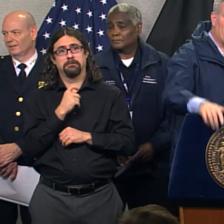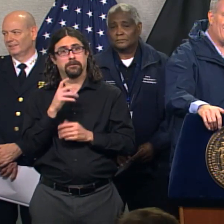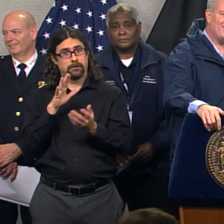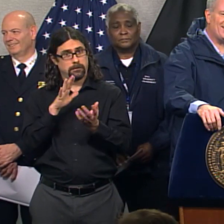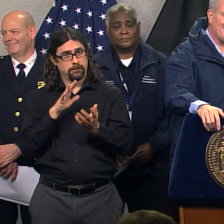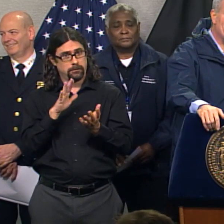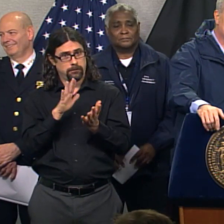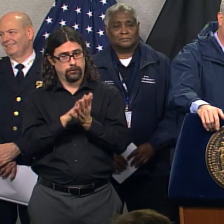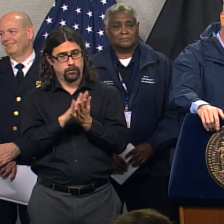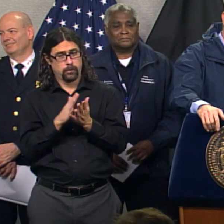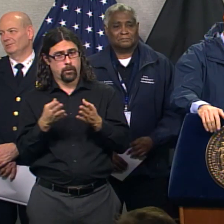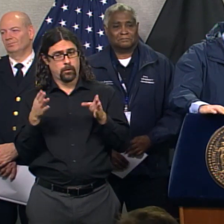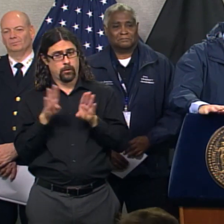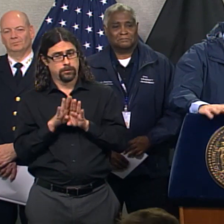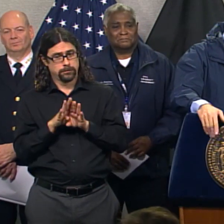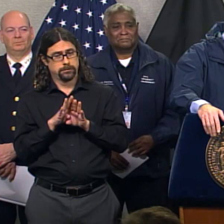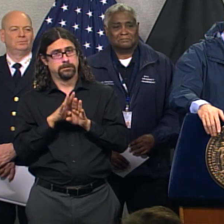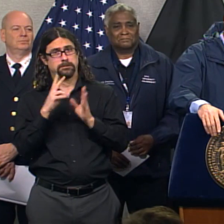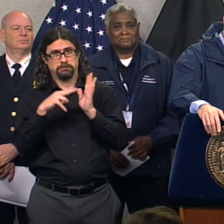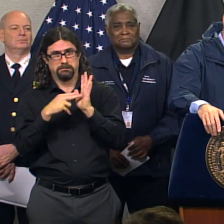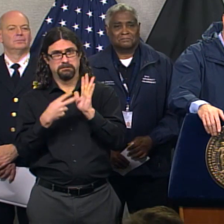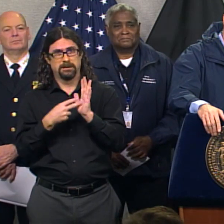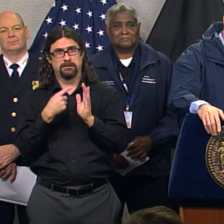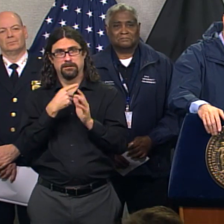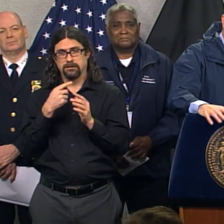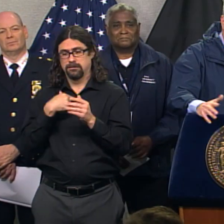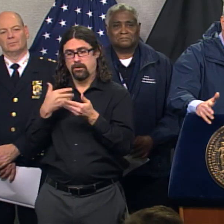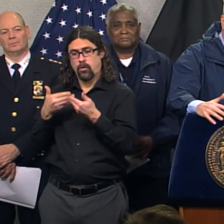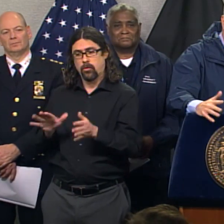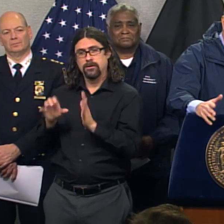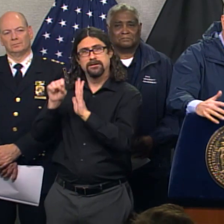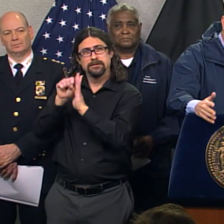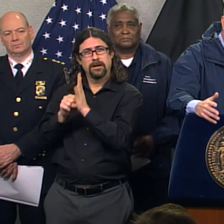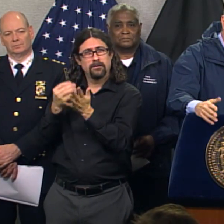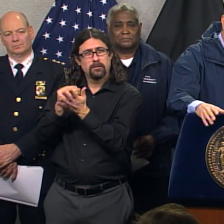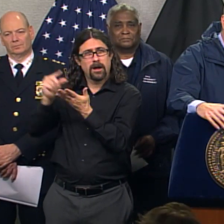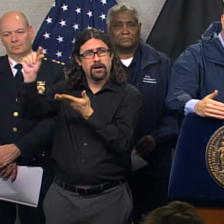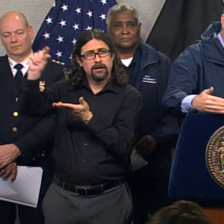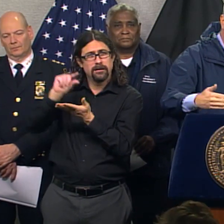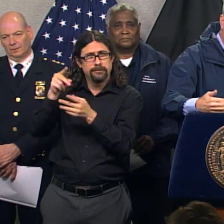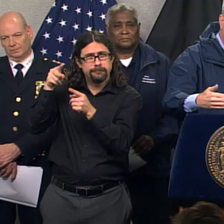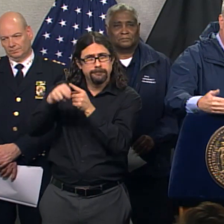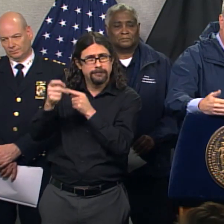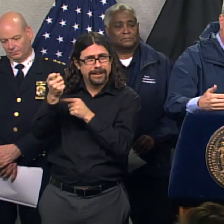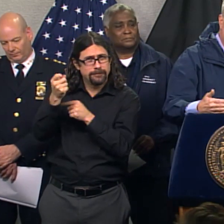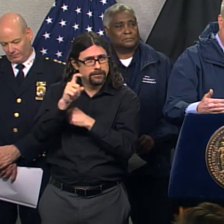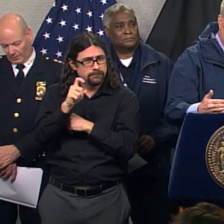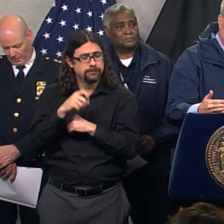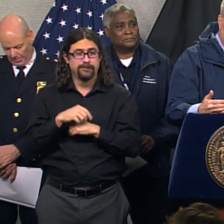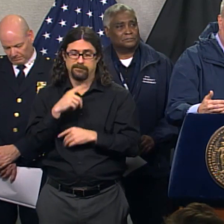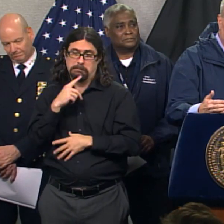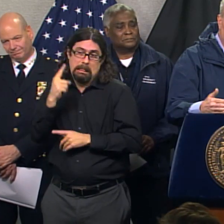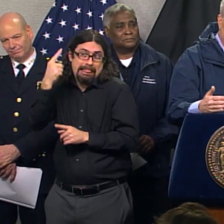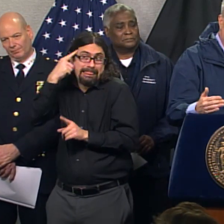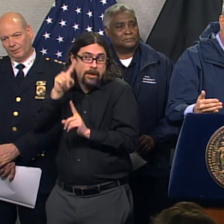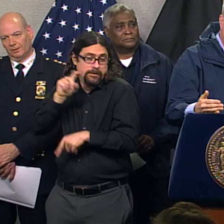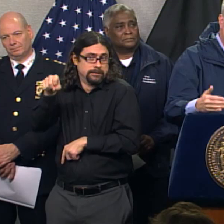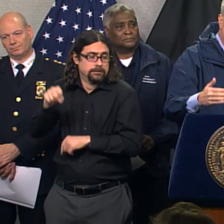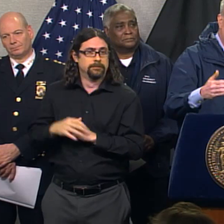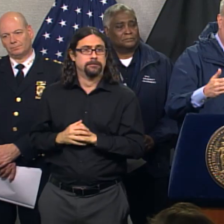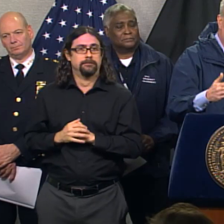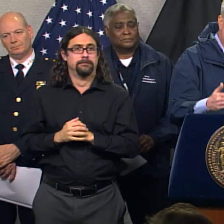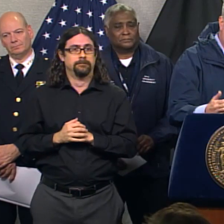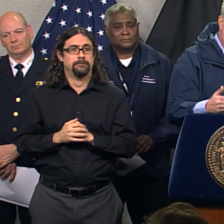me the nod. That is correct. So we do not anticipate any problem with this. And, of late, we as you know, Marcia, we have to look at